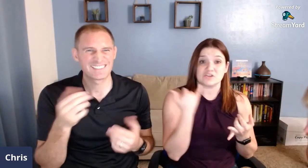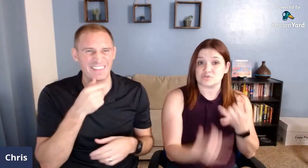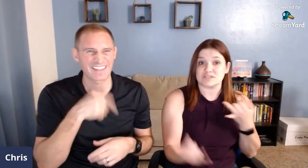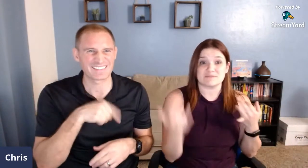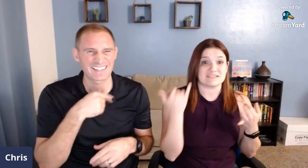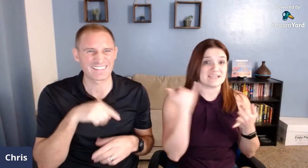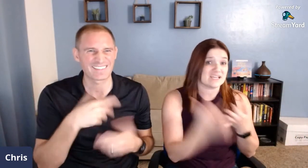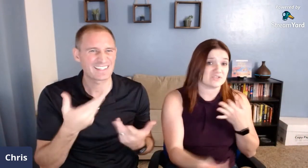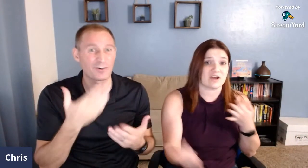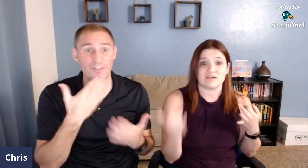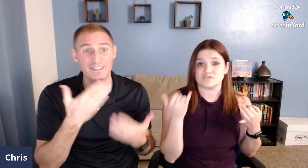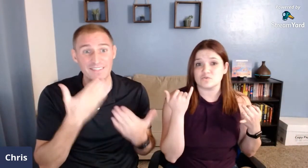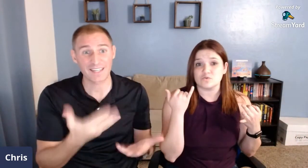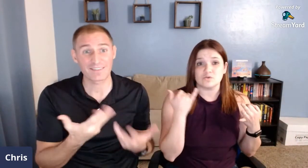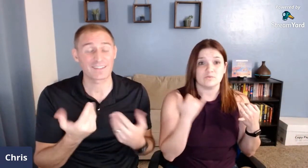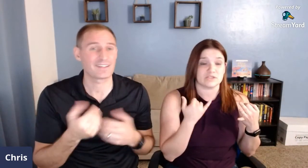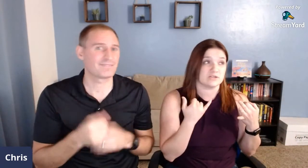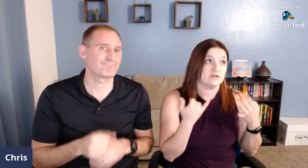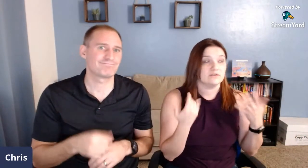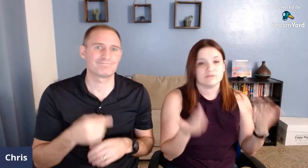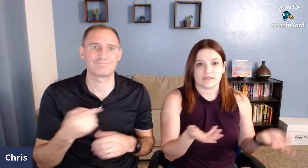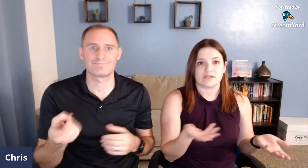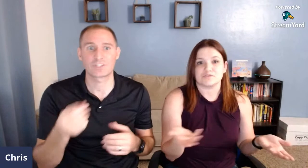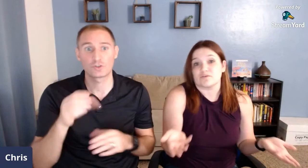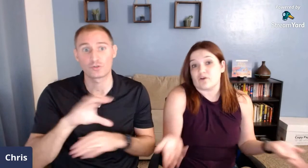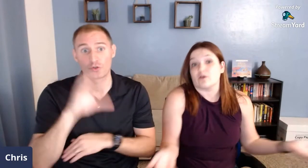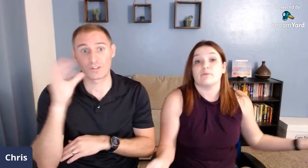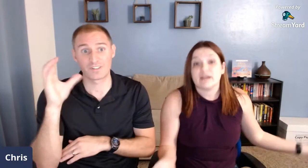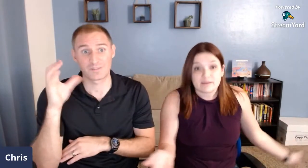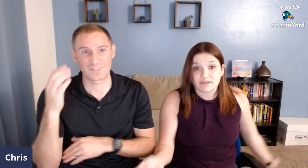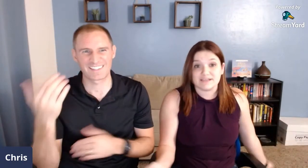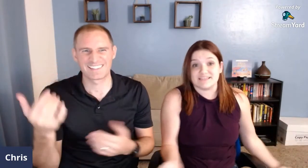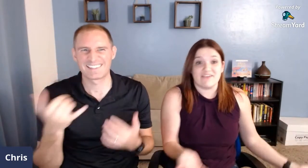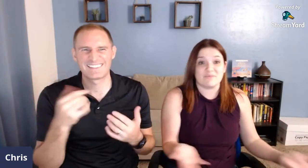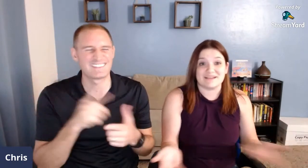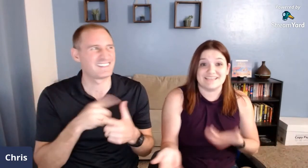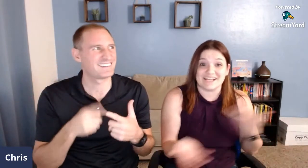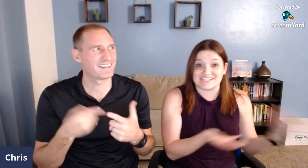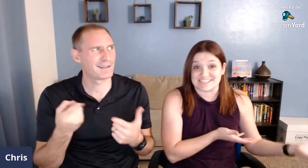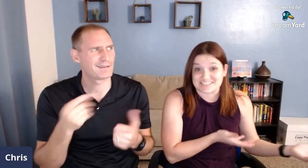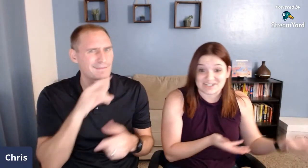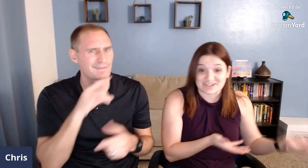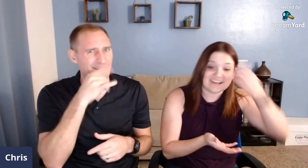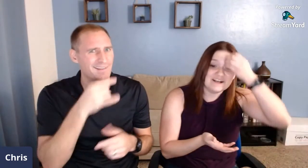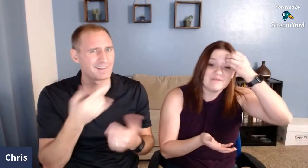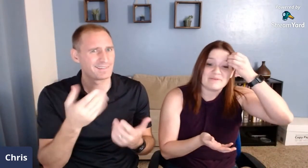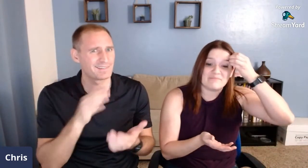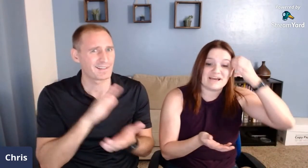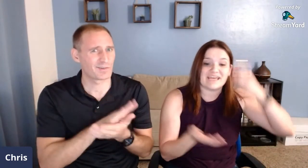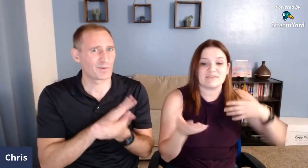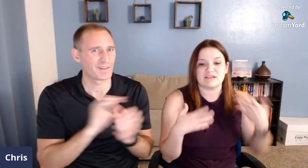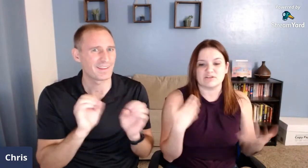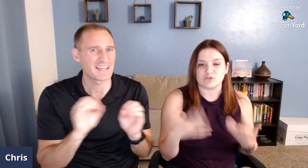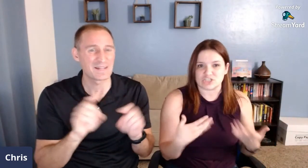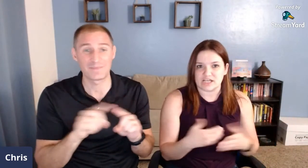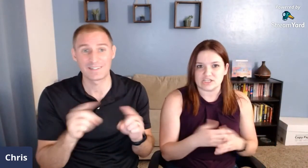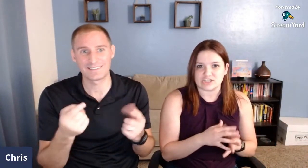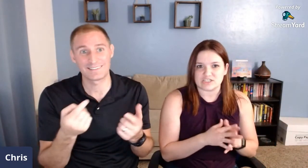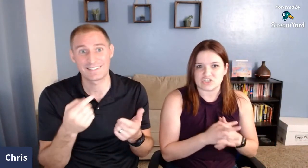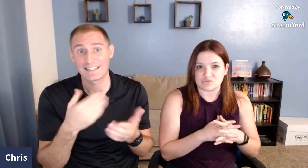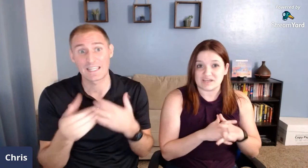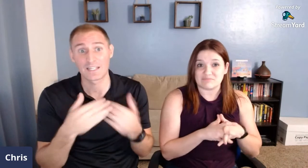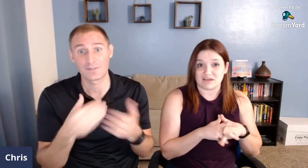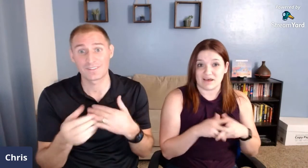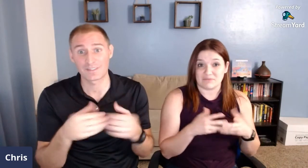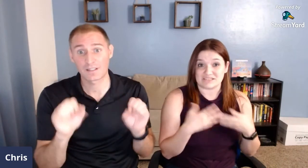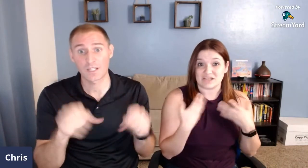Thanksgiving, and then there's Christmas, and then kids are out of school, which kind of sort of are already because everybody's like distance learning. But it can be a little more challenging